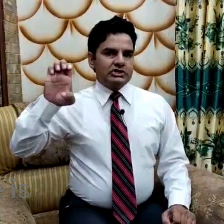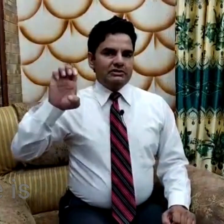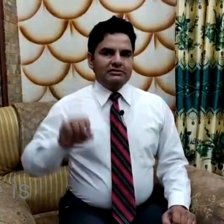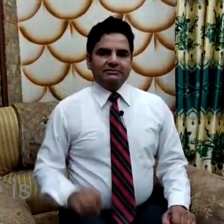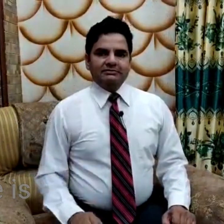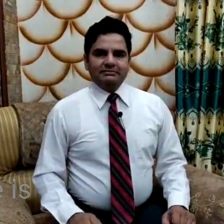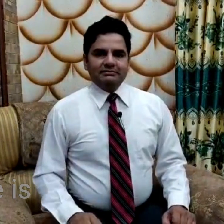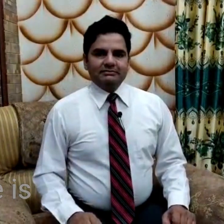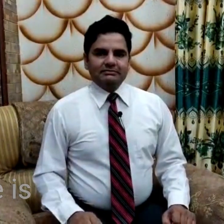she